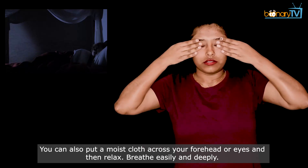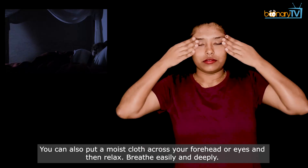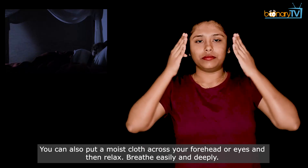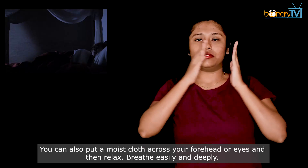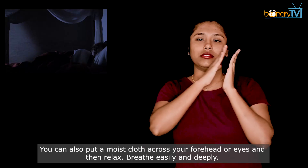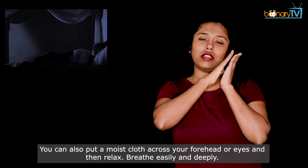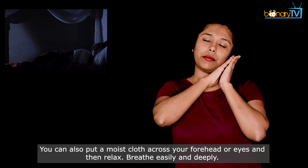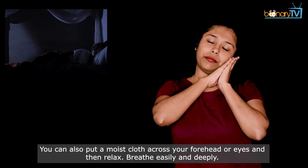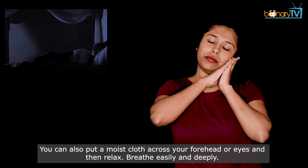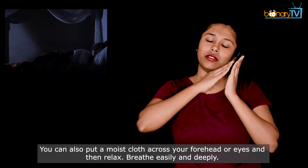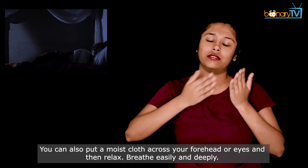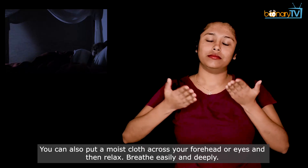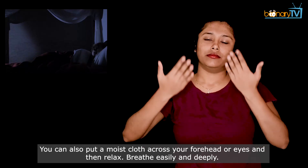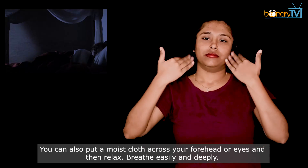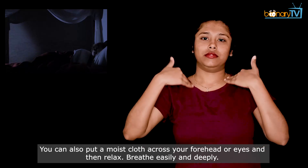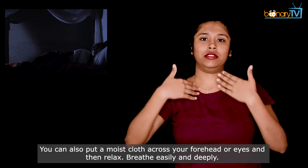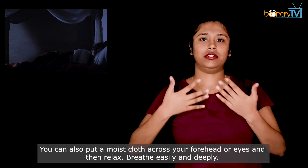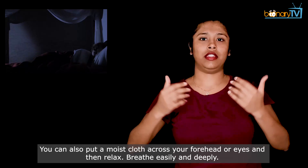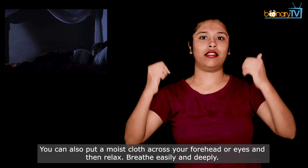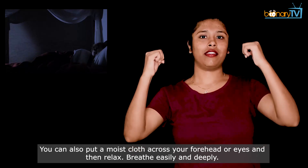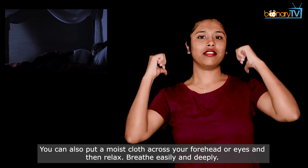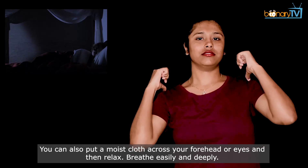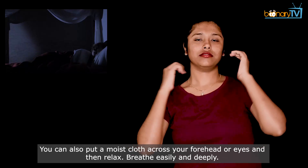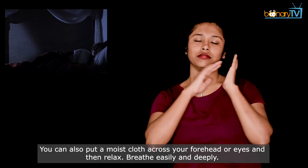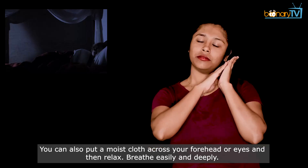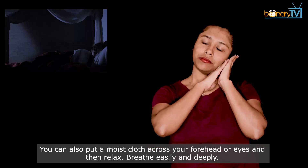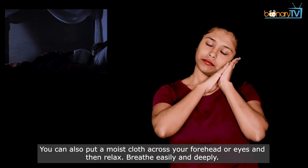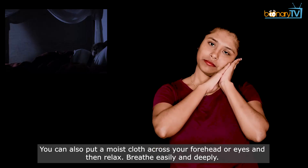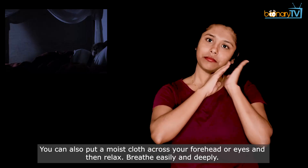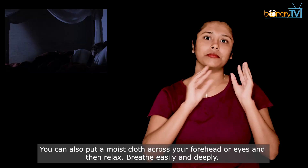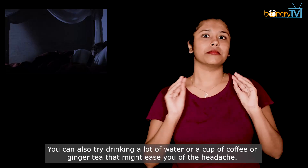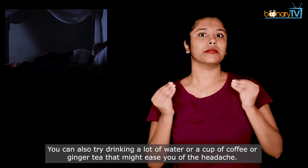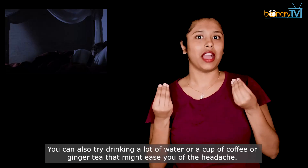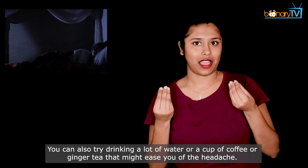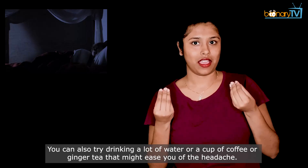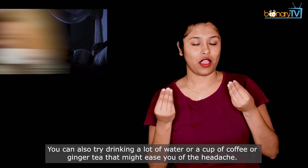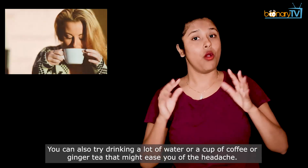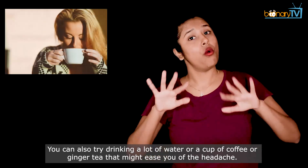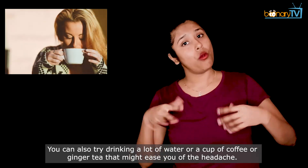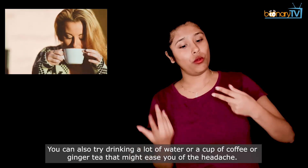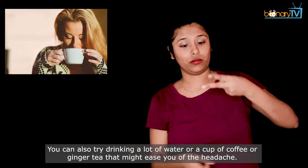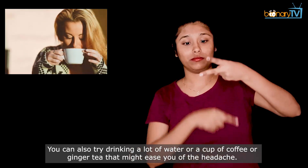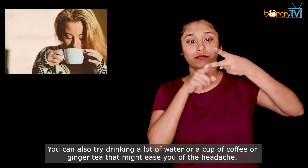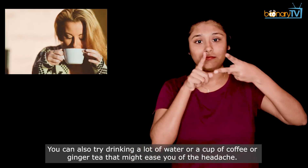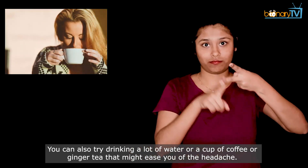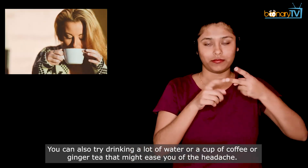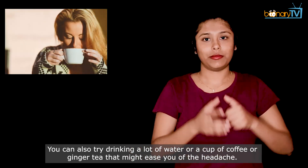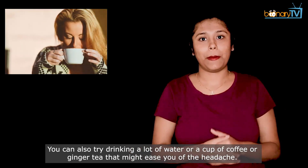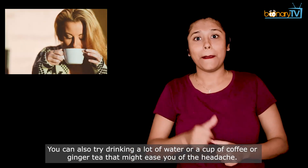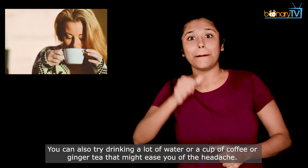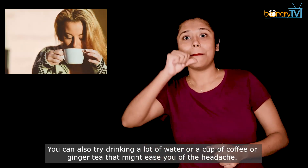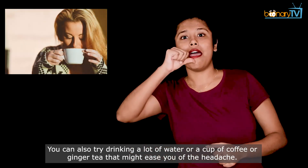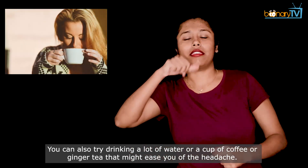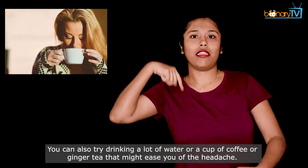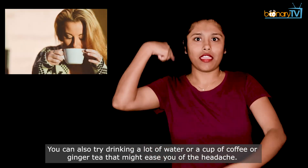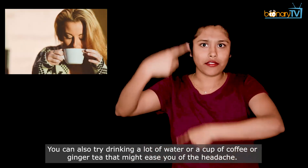Breathe easily and deeply. You can also try drinking a lot of water,